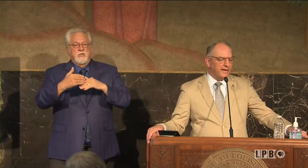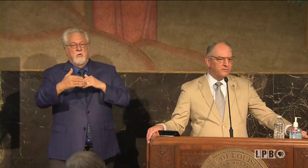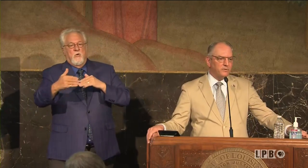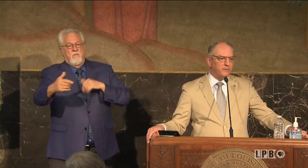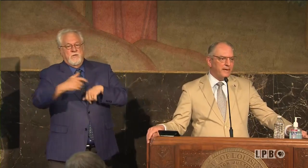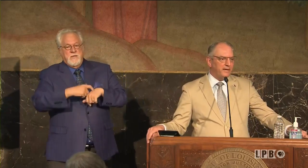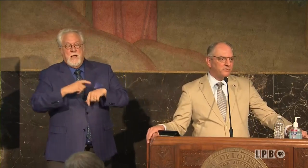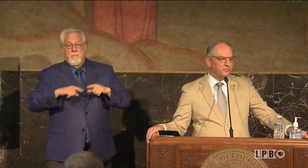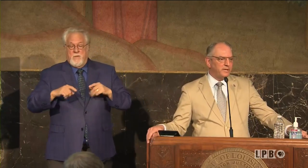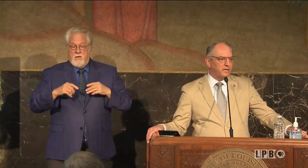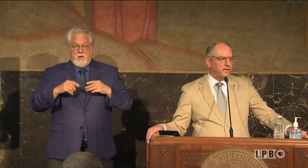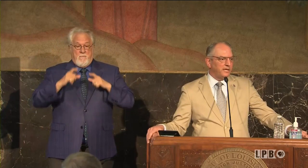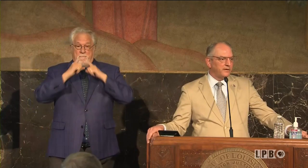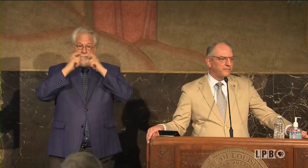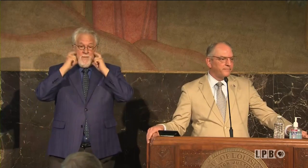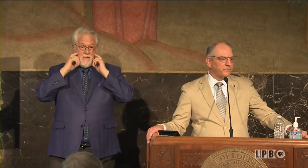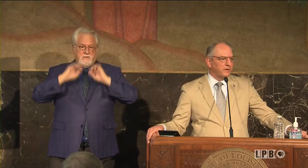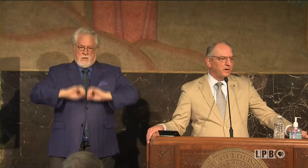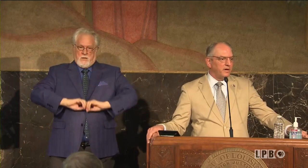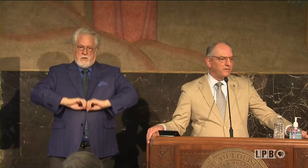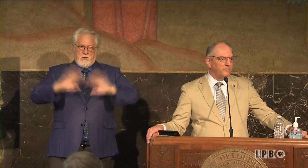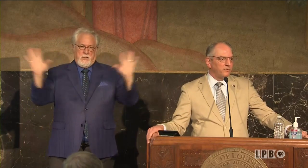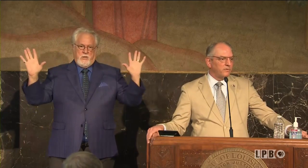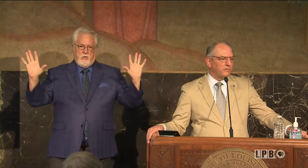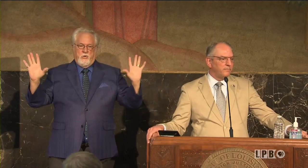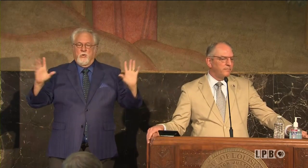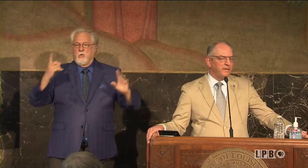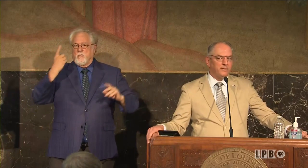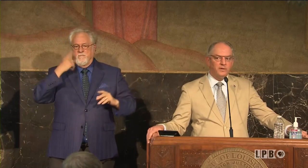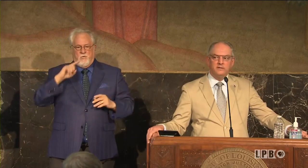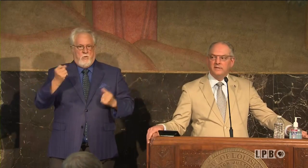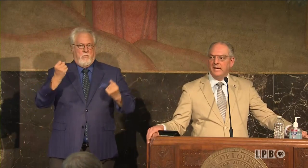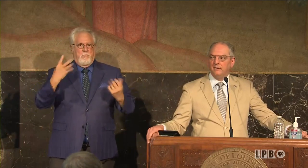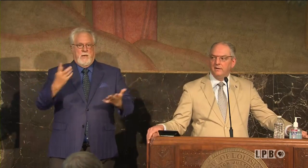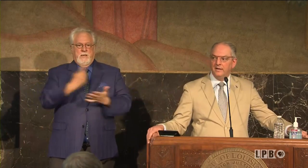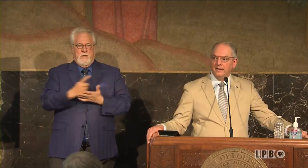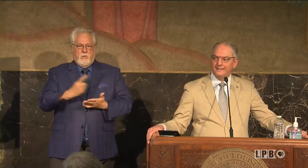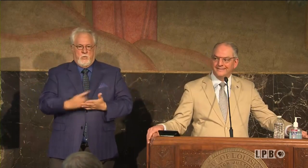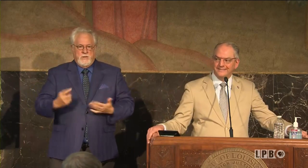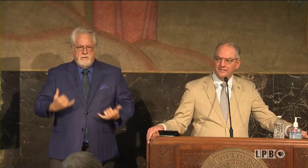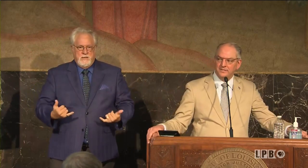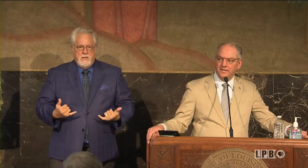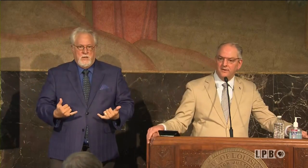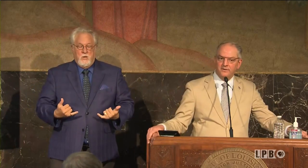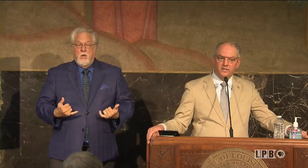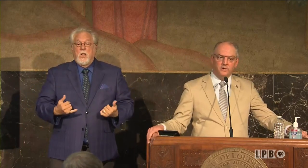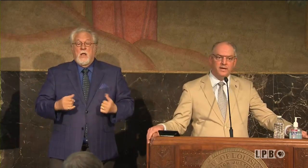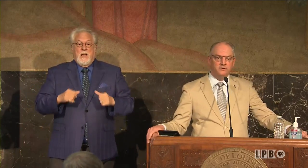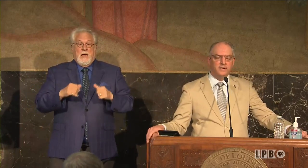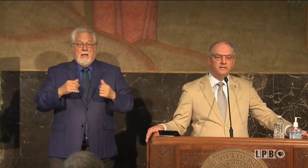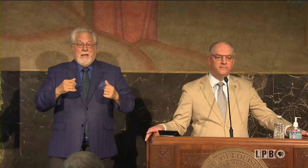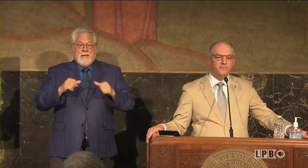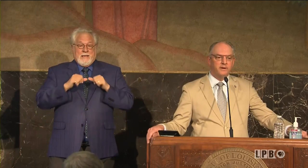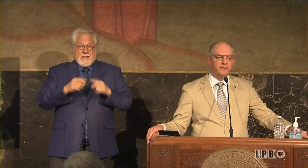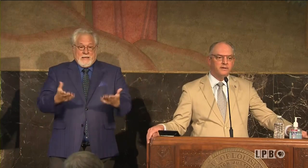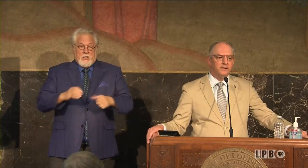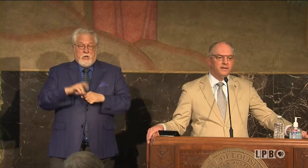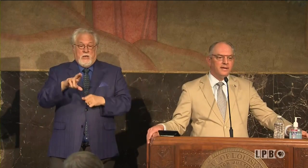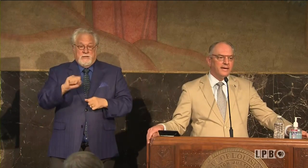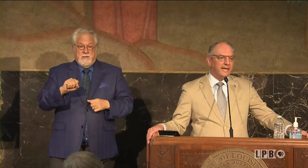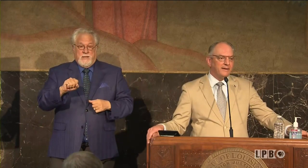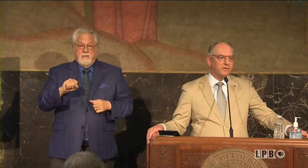the guidance on the mask has been clear for many weeks now. It's consistent here in the United States of